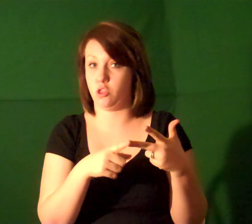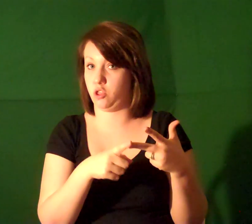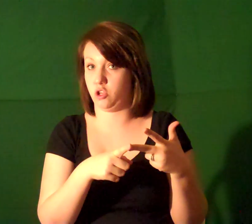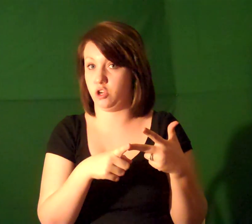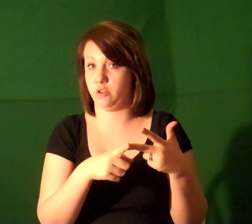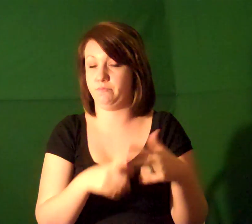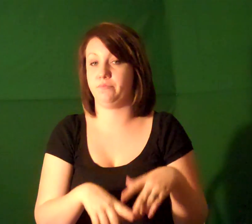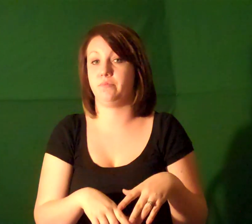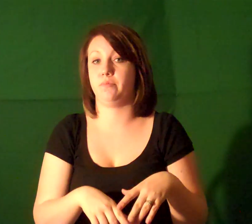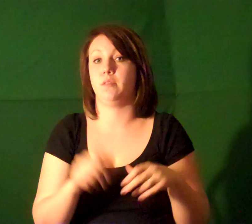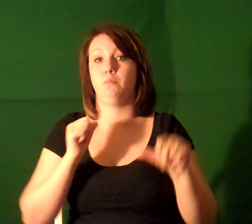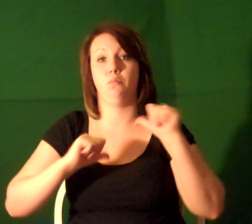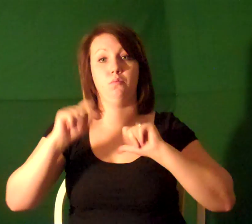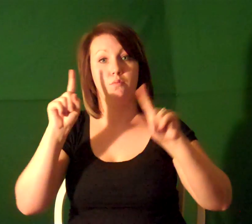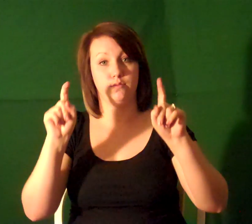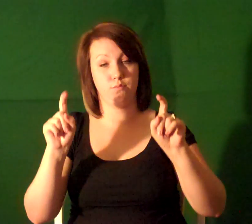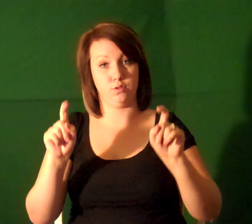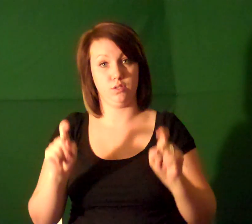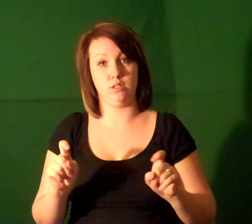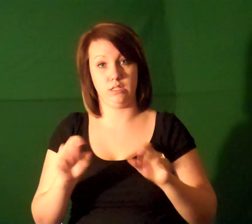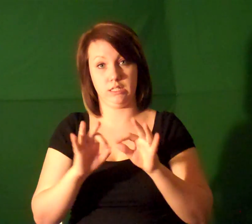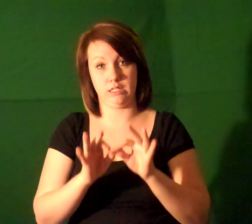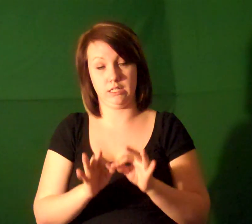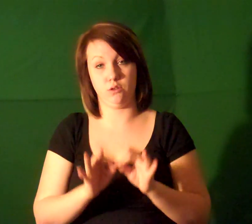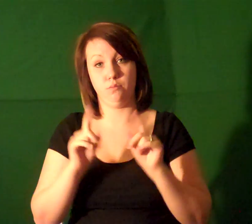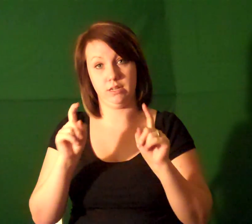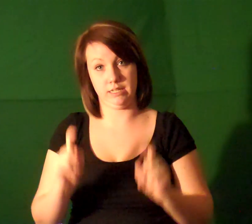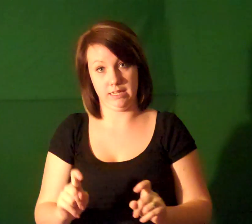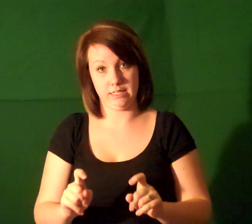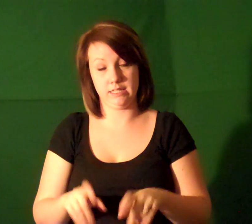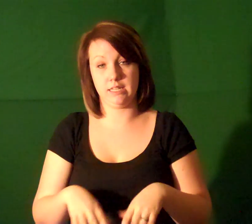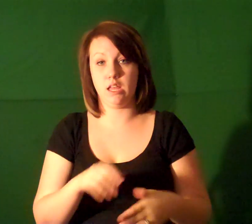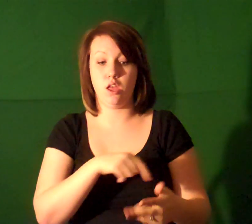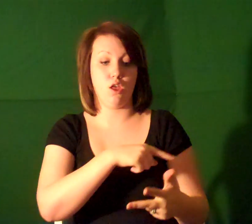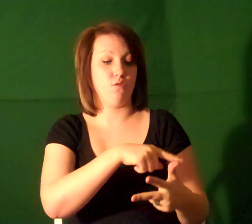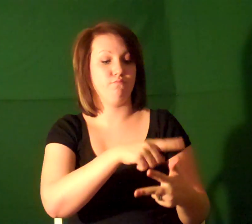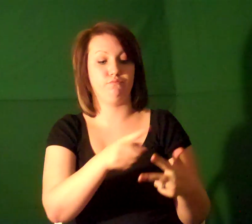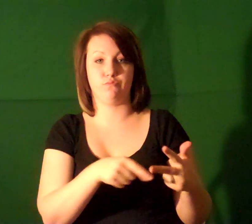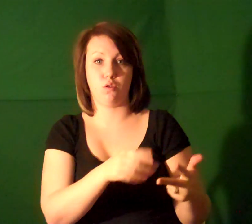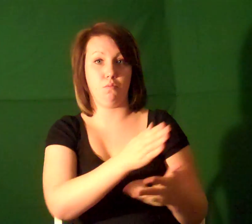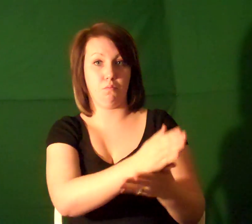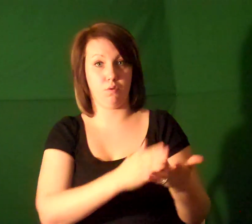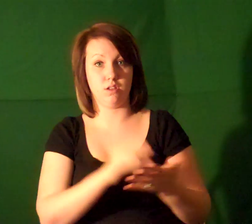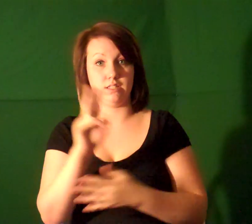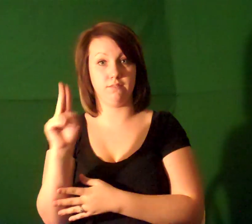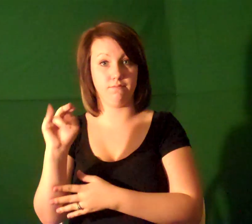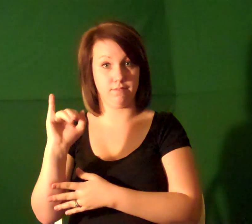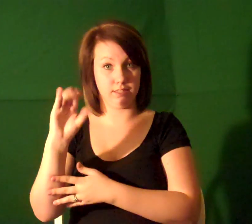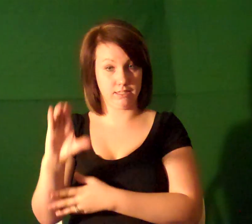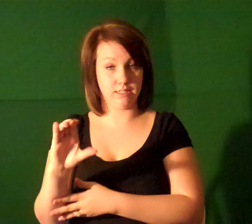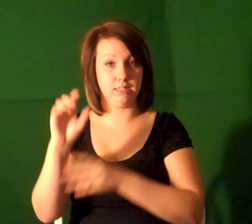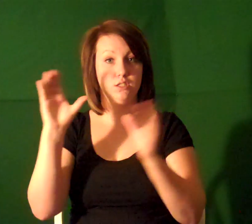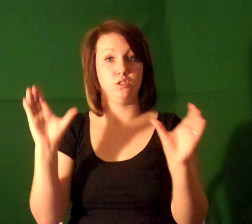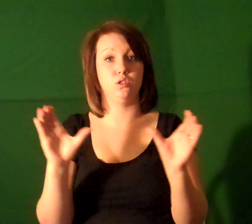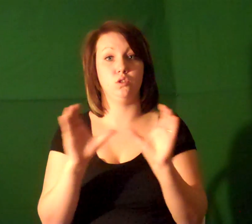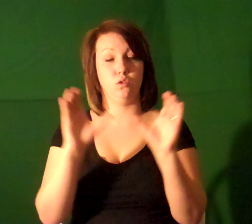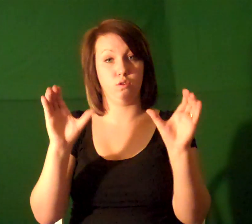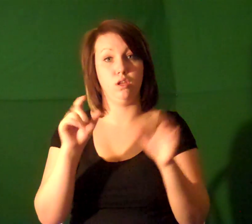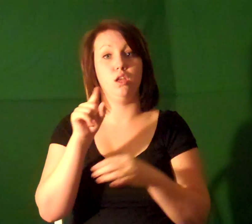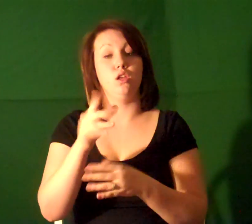test. So those are all parts of the NIC certification, and you'll want to make sure that you